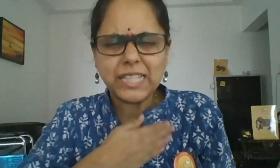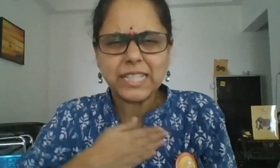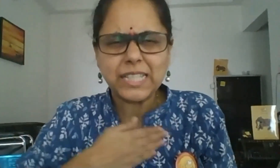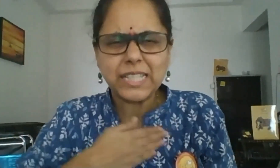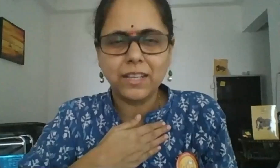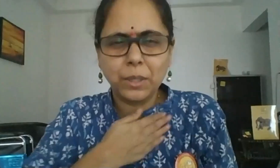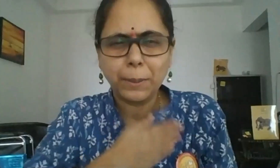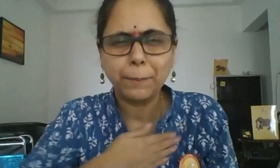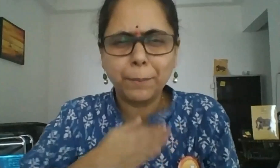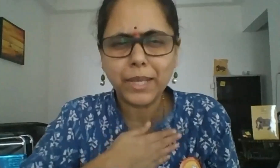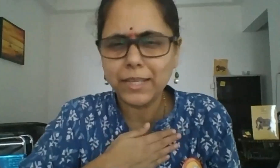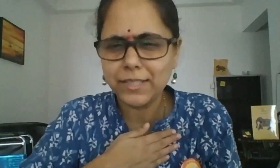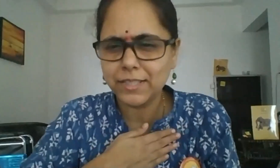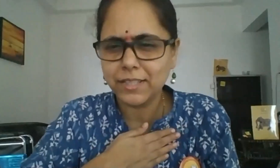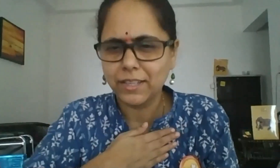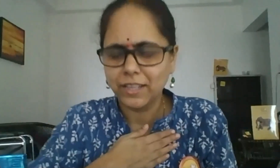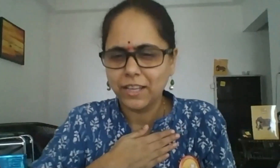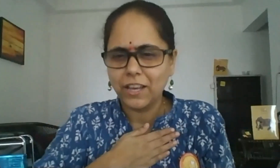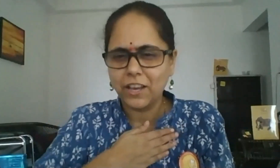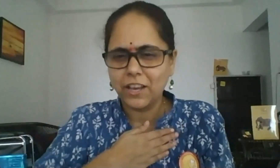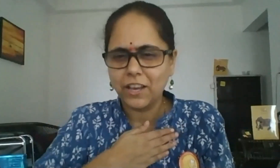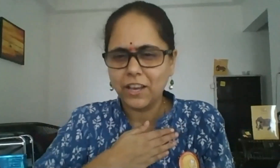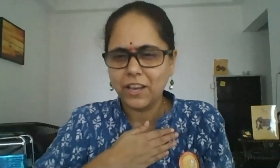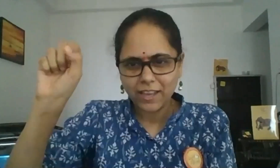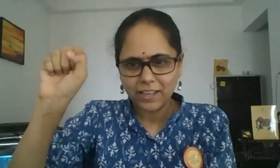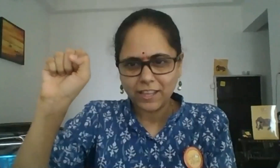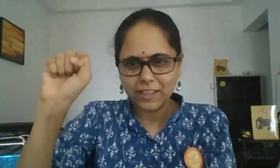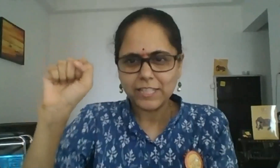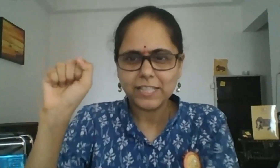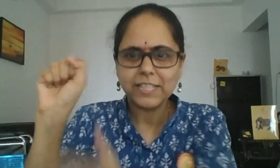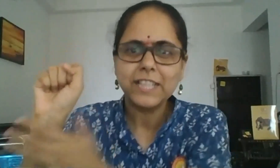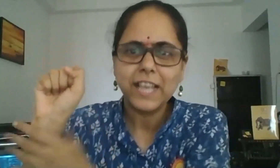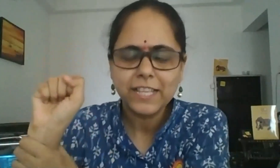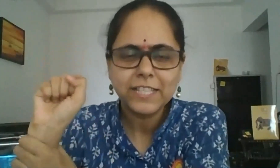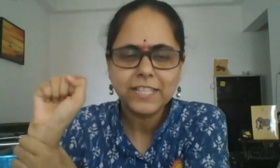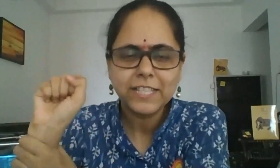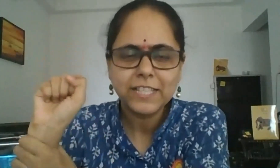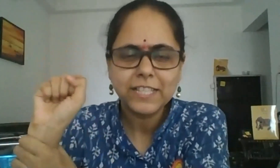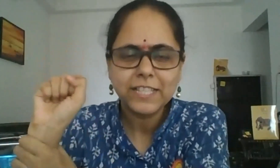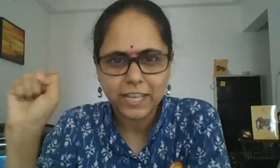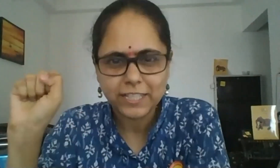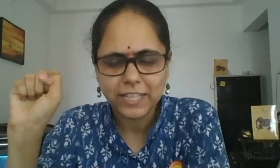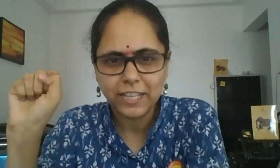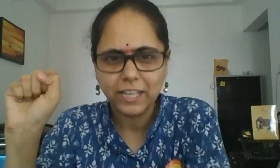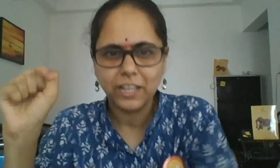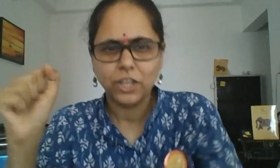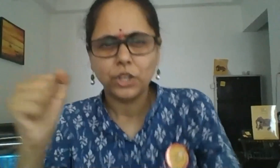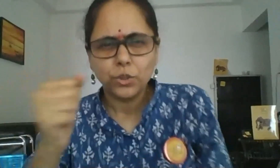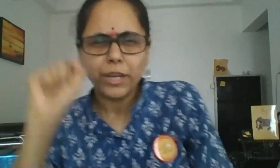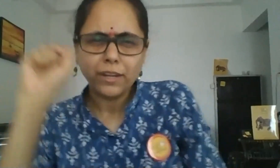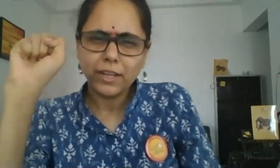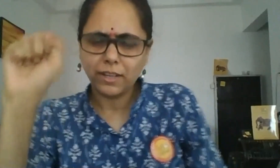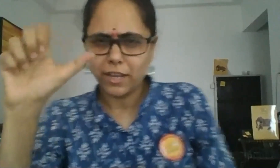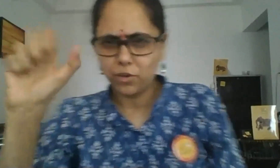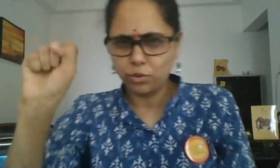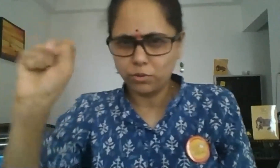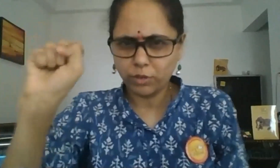Please. Please. Okay. This is SASL. You get it like you close